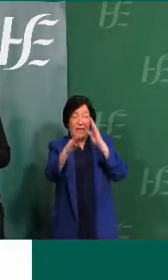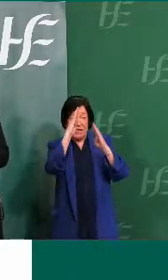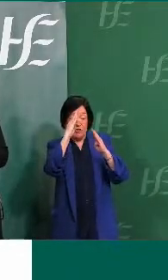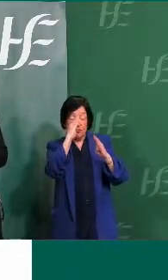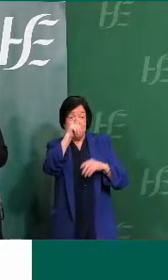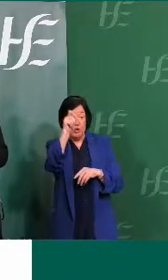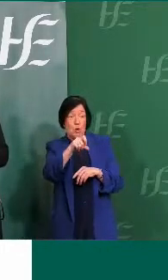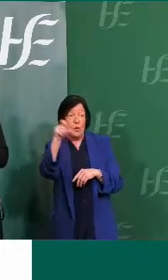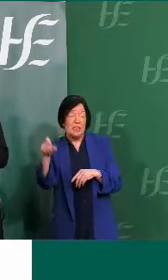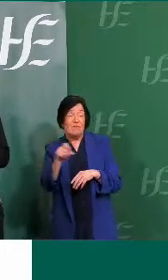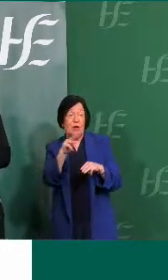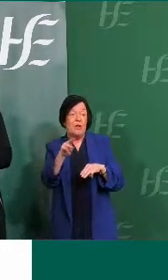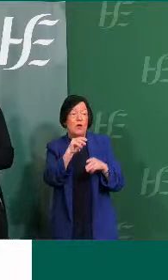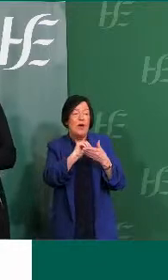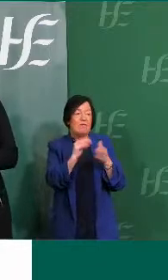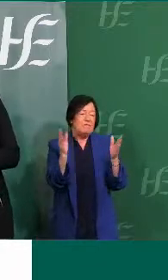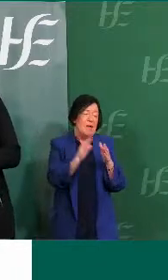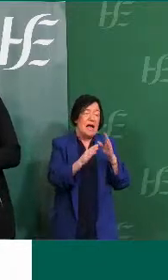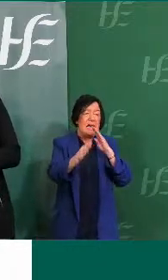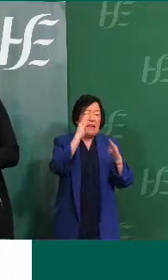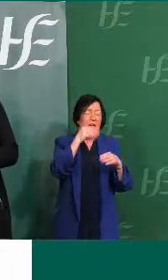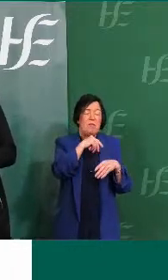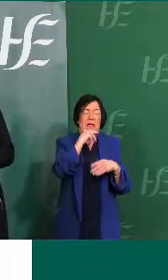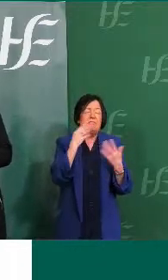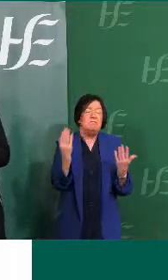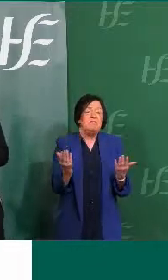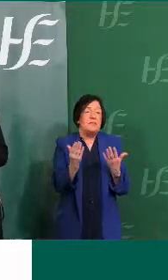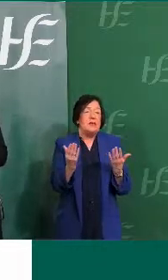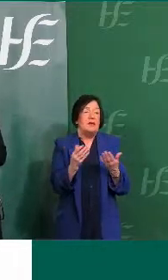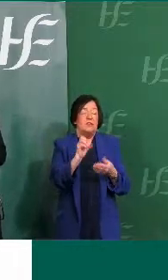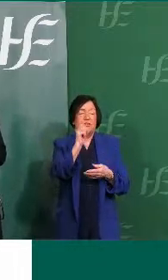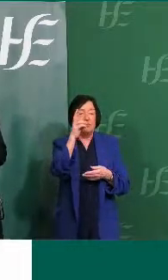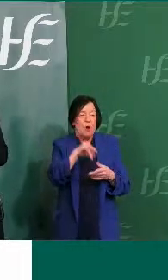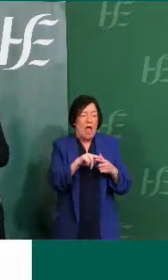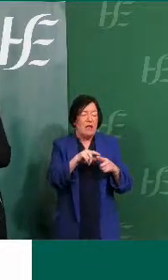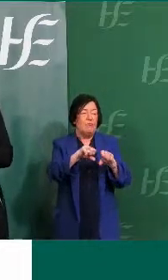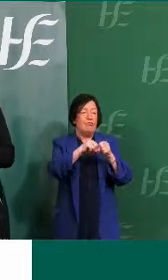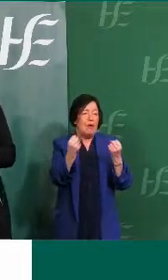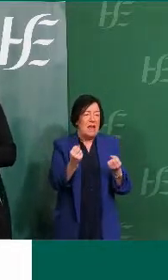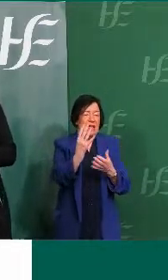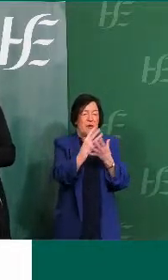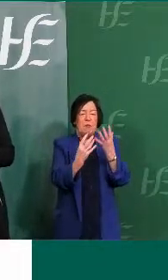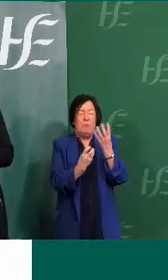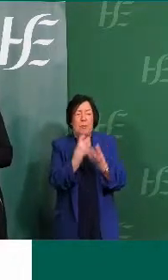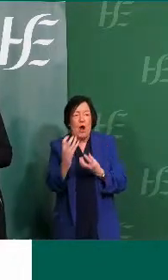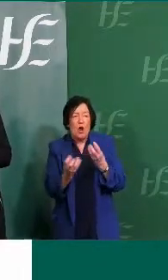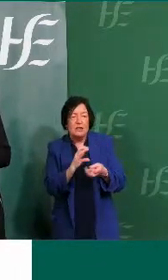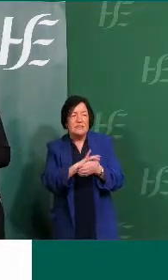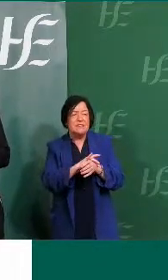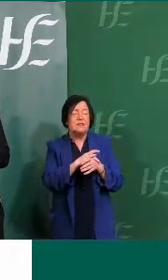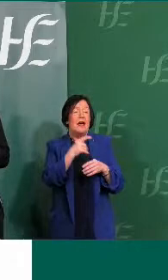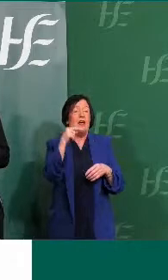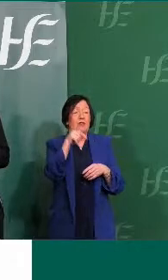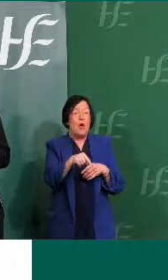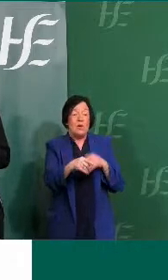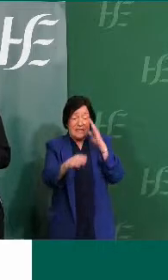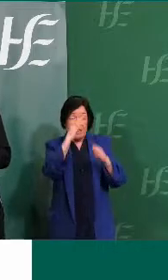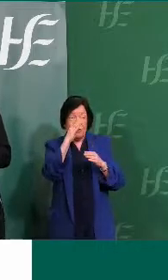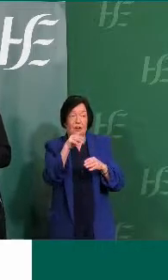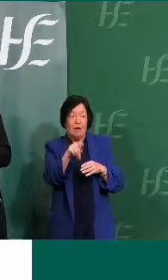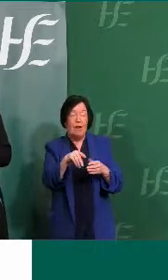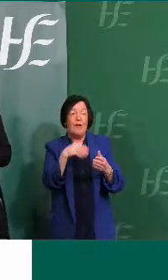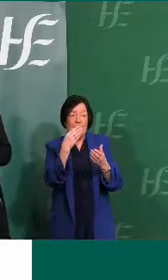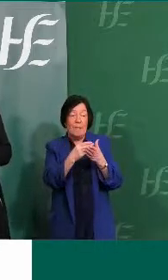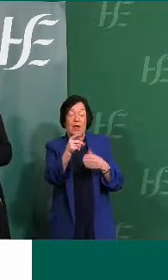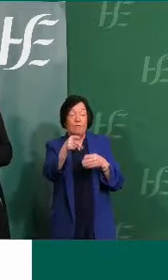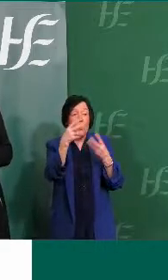for people who have minor injuries, and by that we mean sprains, breaks, minor burns. And those injury units are places to